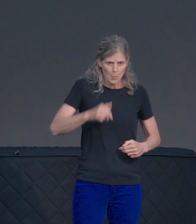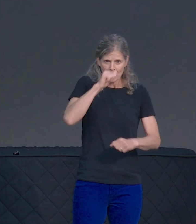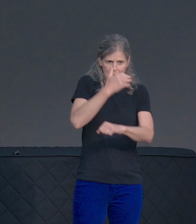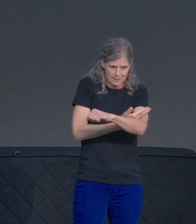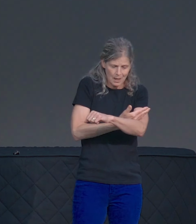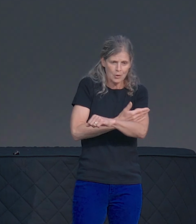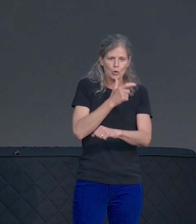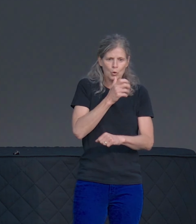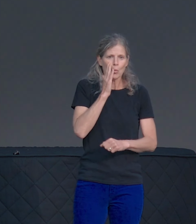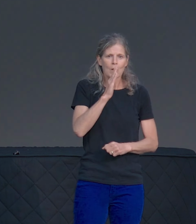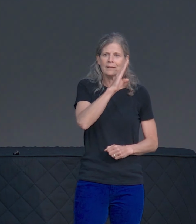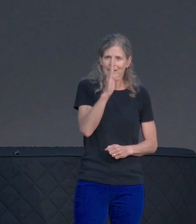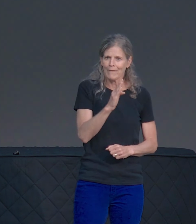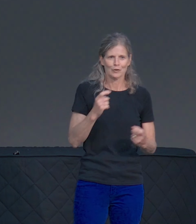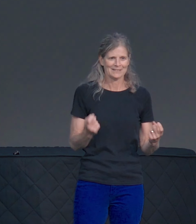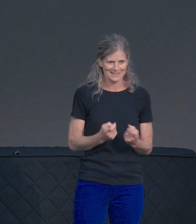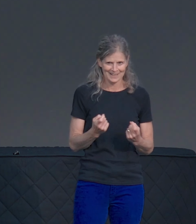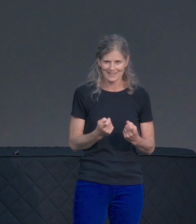never sin.